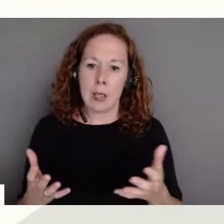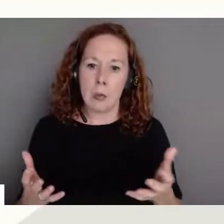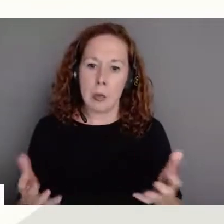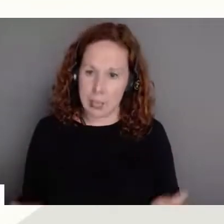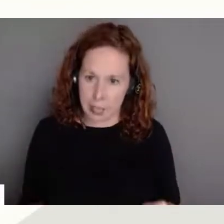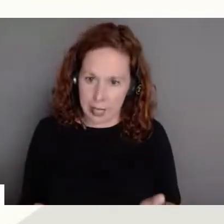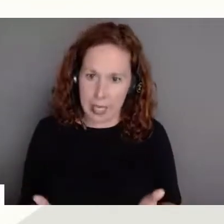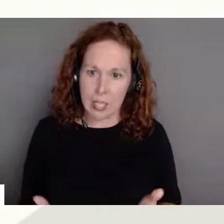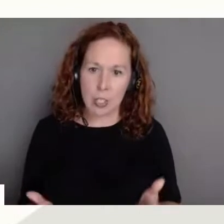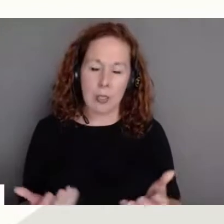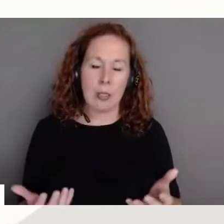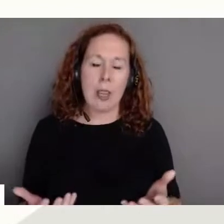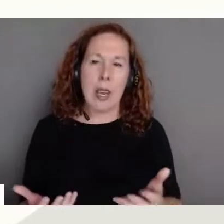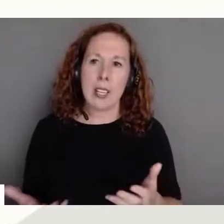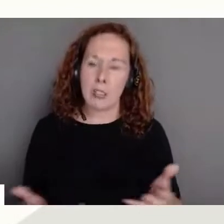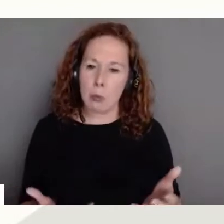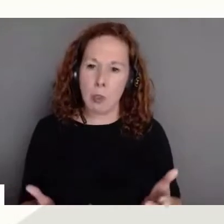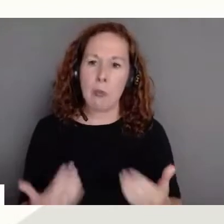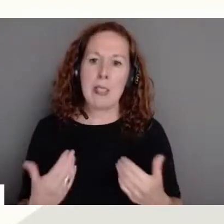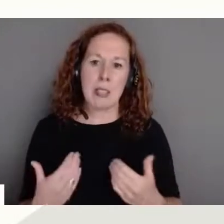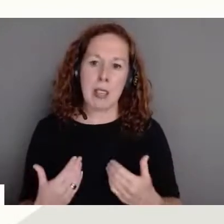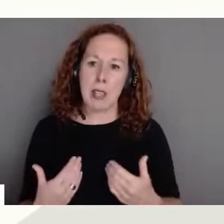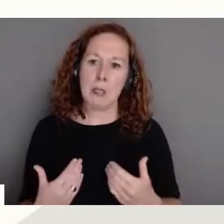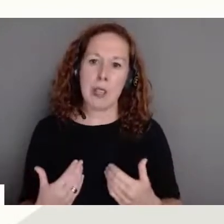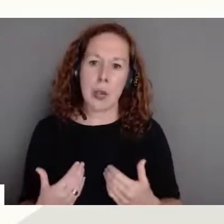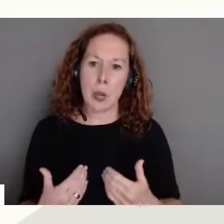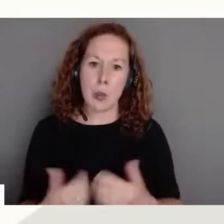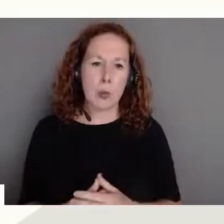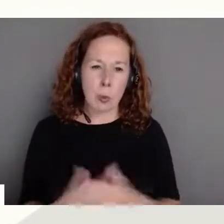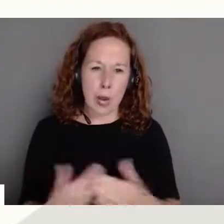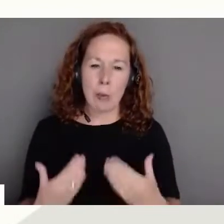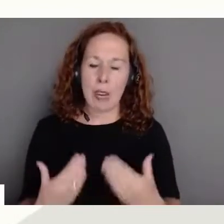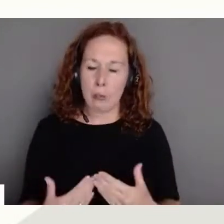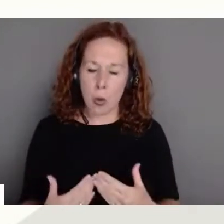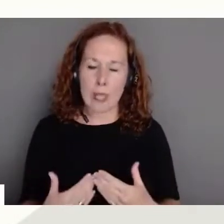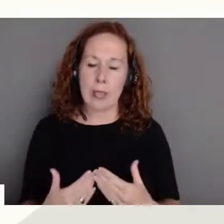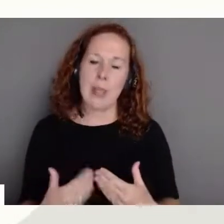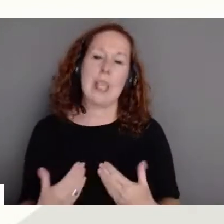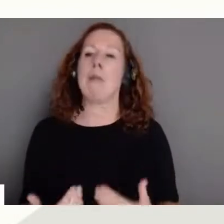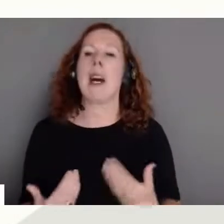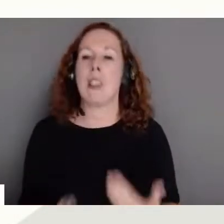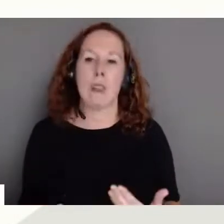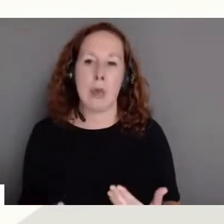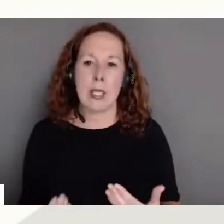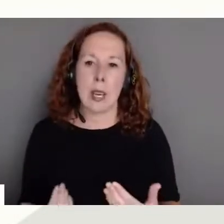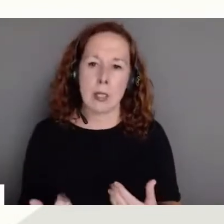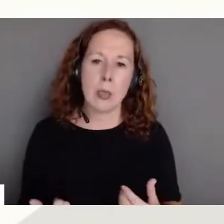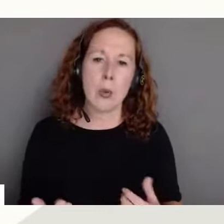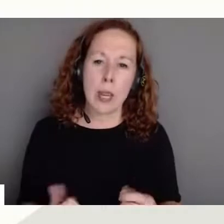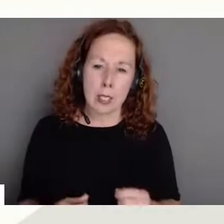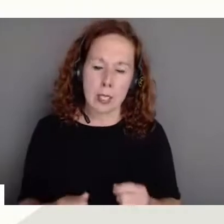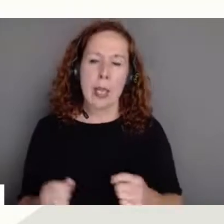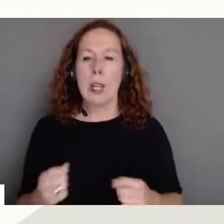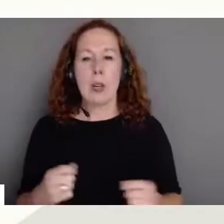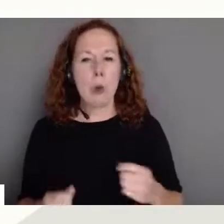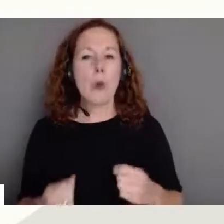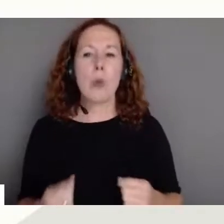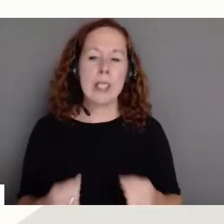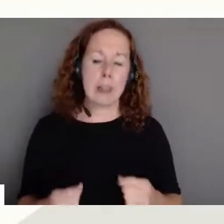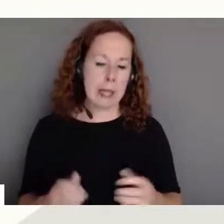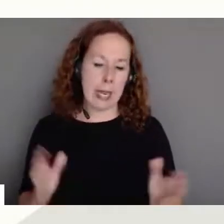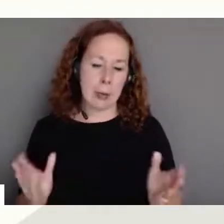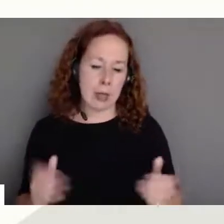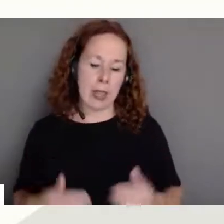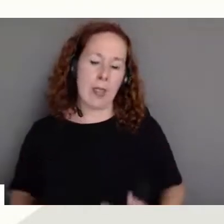mhm. reconciliation and different movements and kind of figuring out right my voice and the impact our voice has. So that's Mhm.